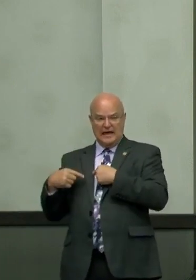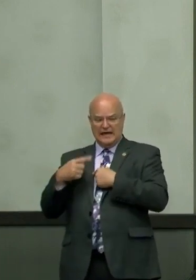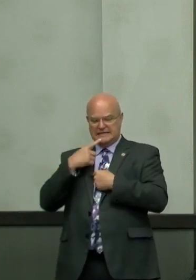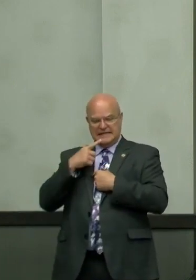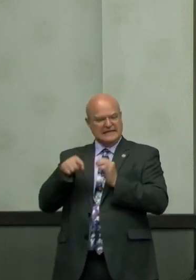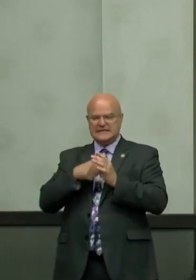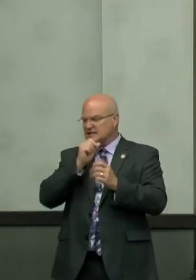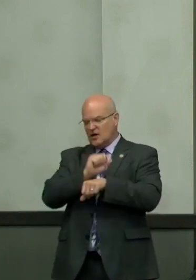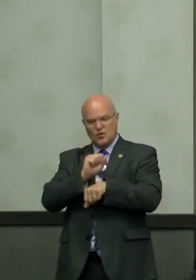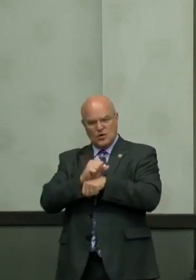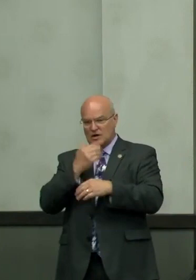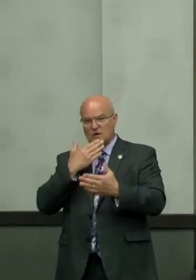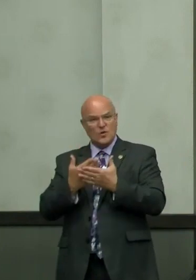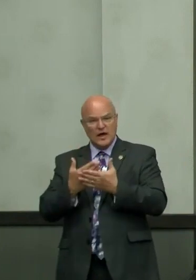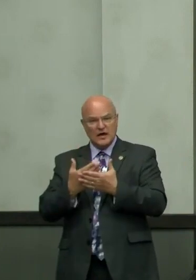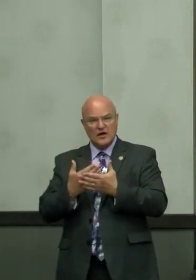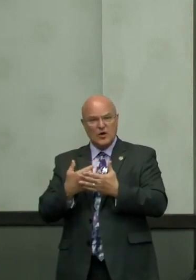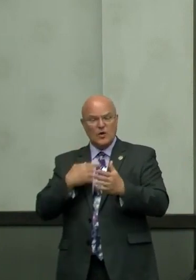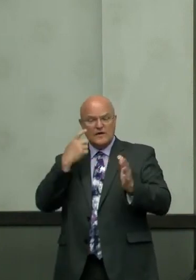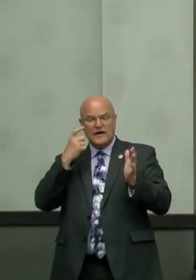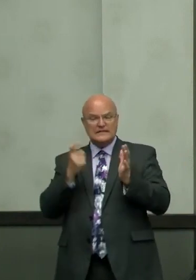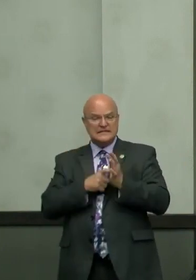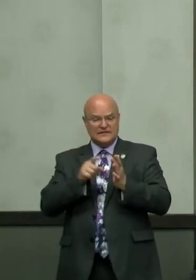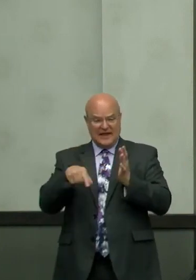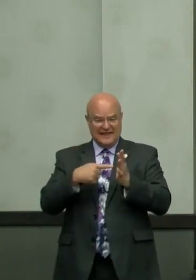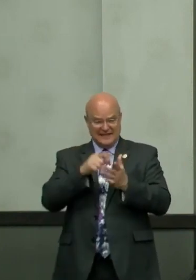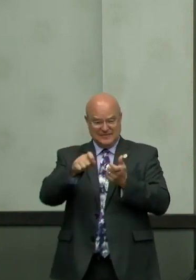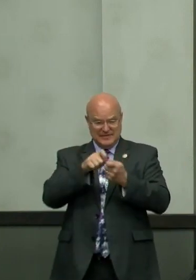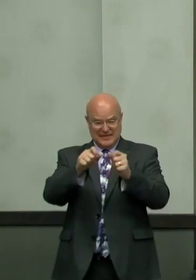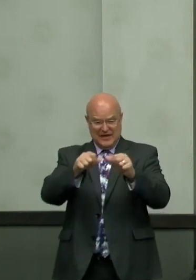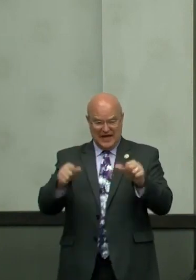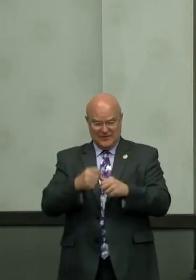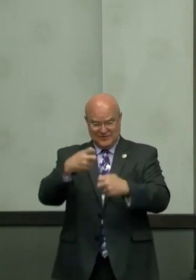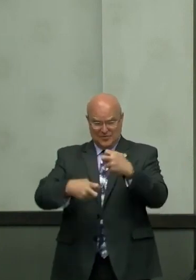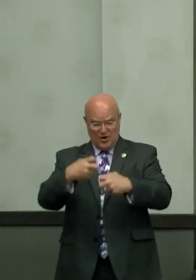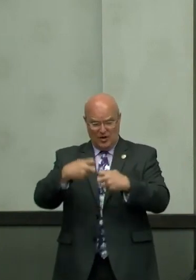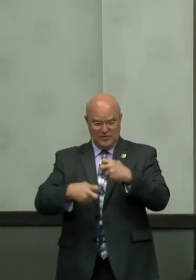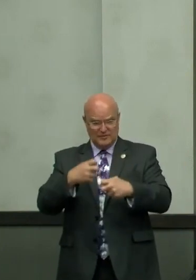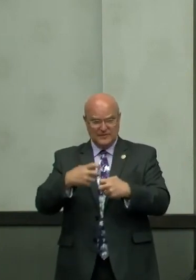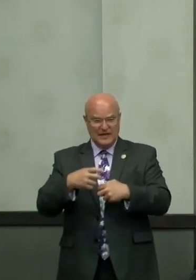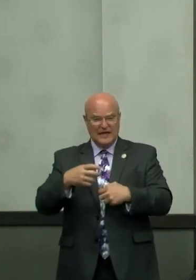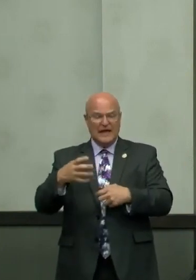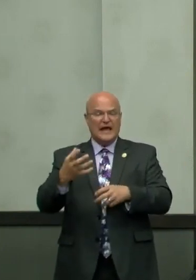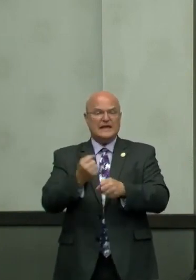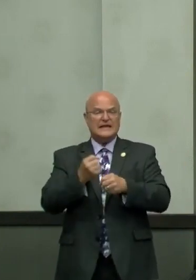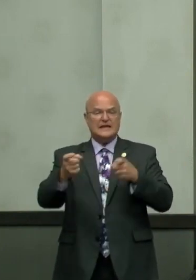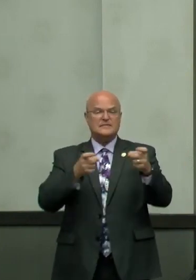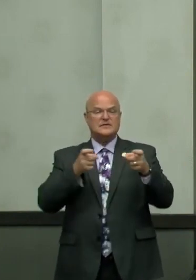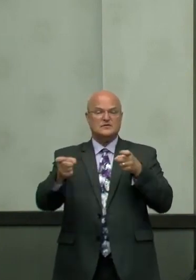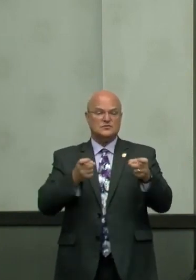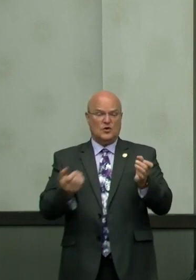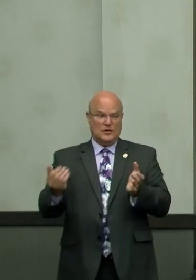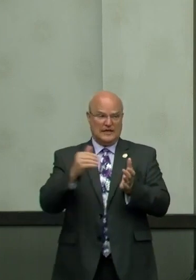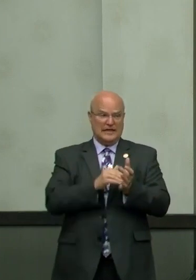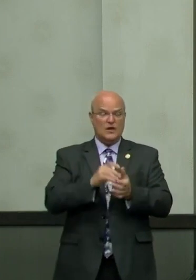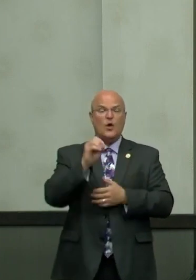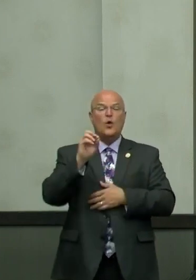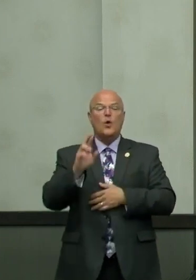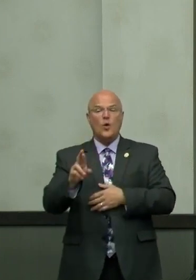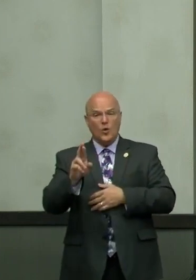say this is not working very well, we've identified this particular area as a problem, and take better control of it,